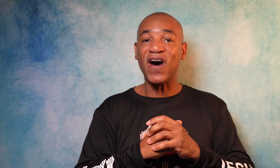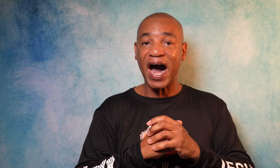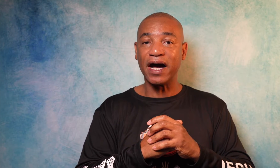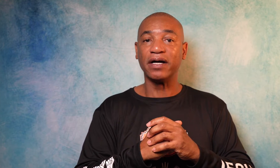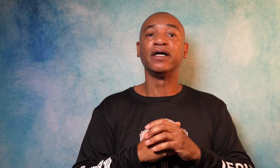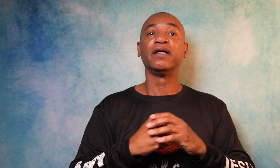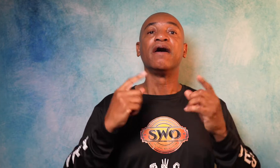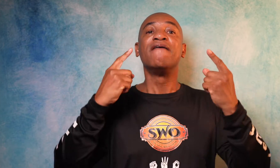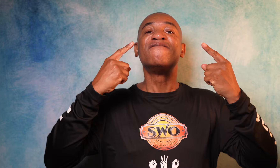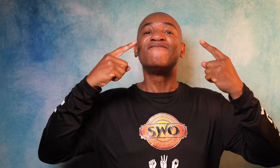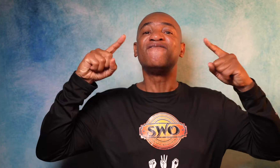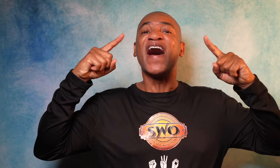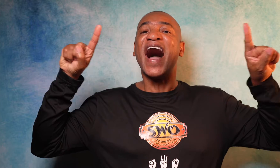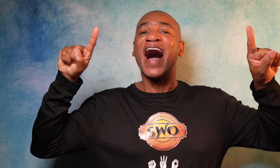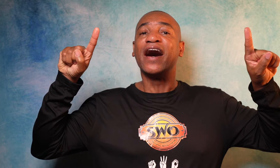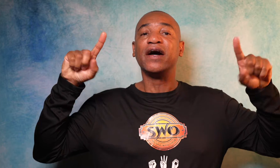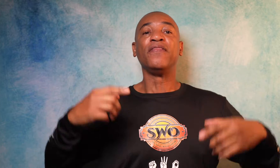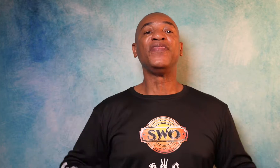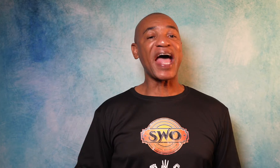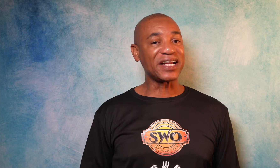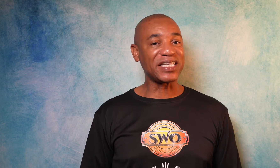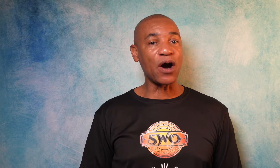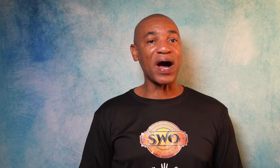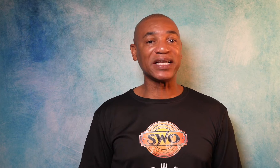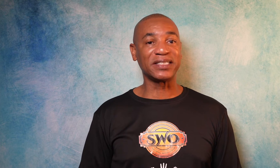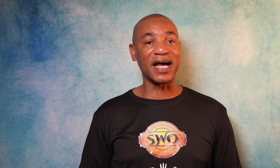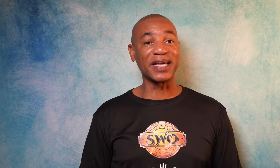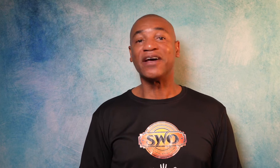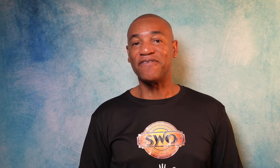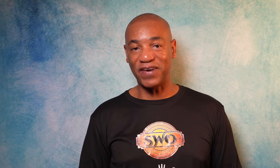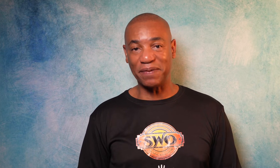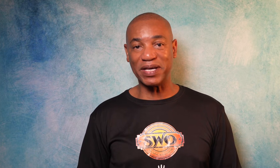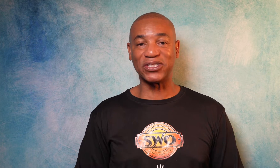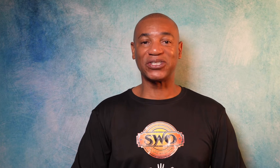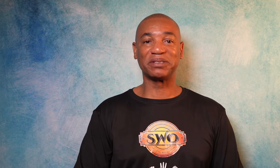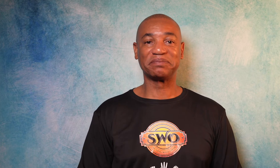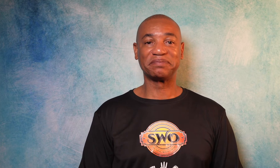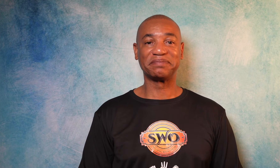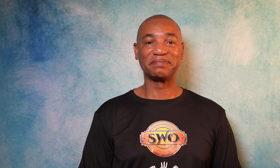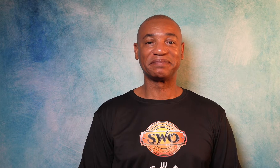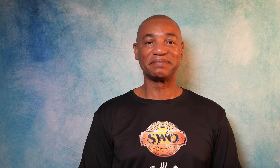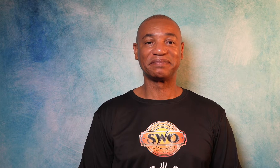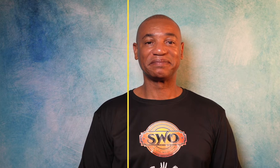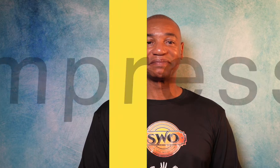fa, fa. That is how I sign famous.